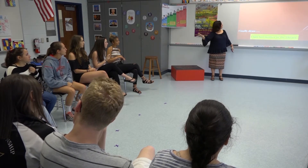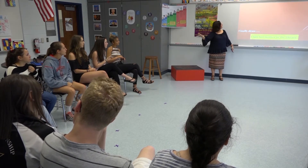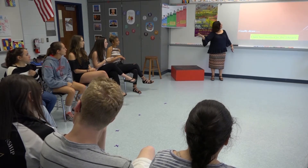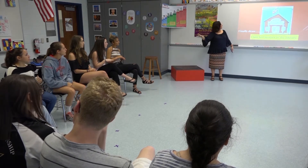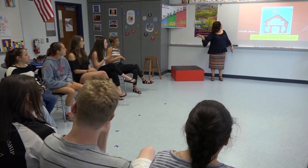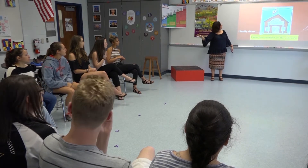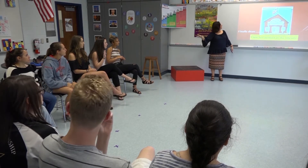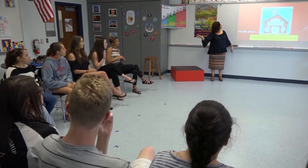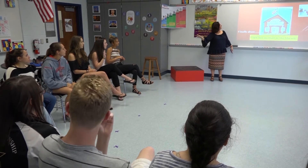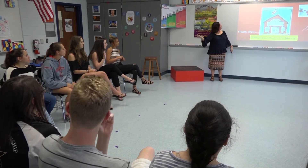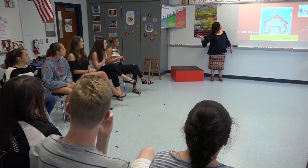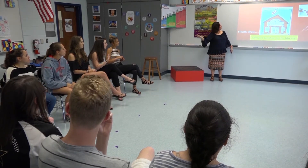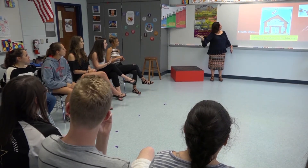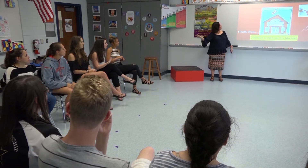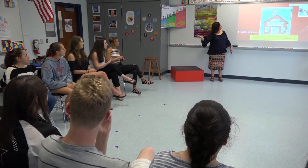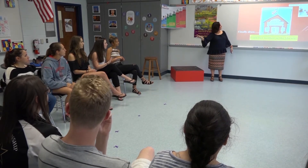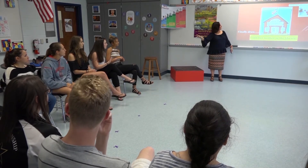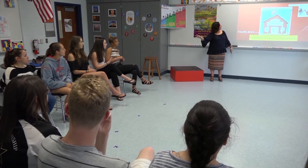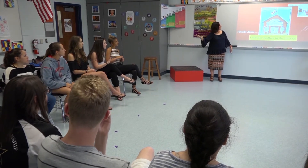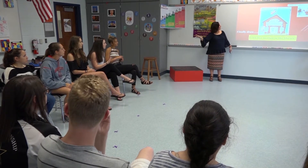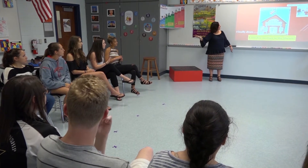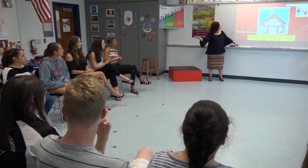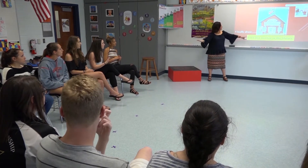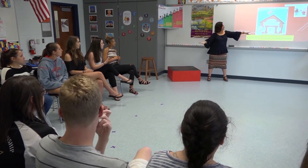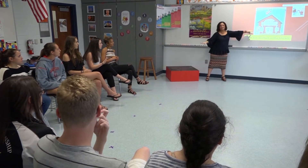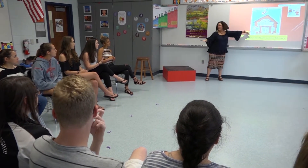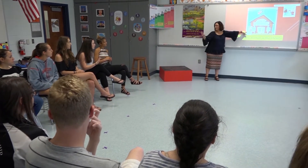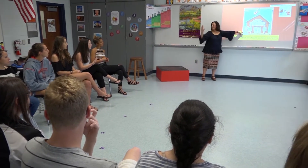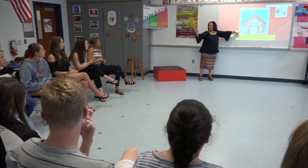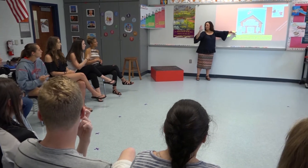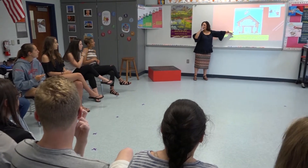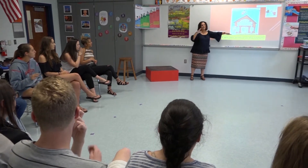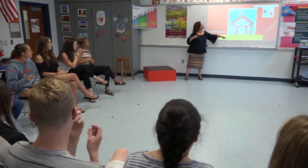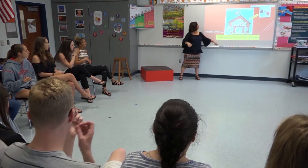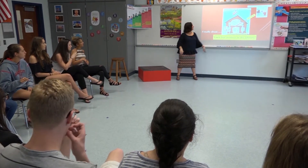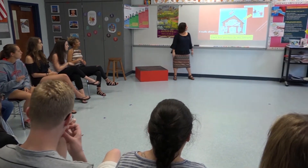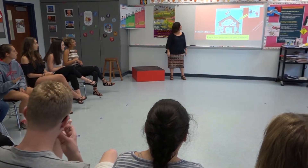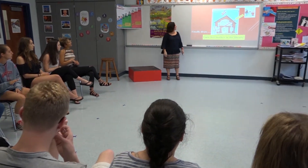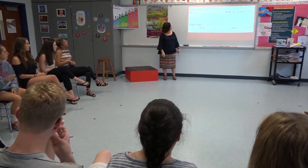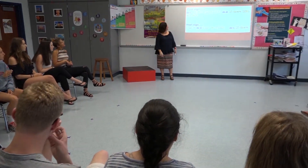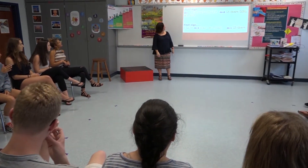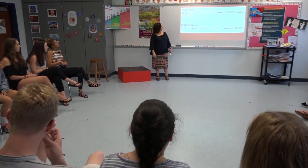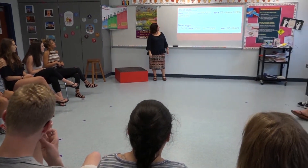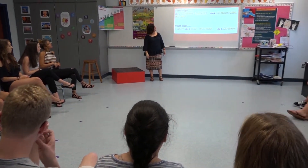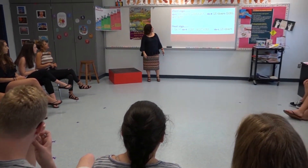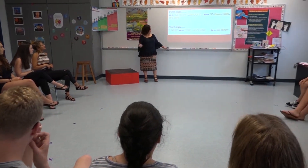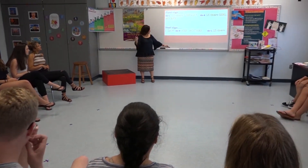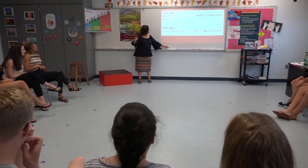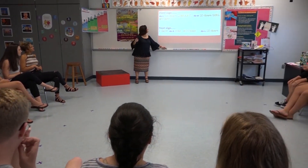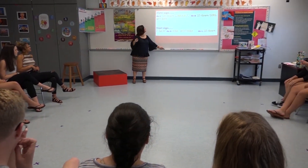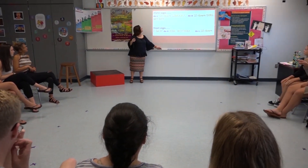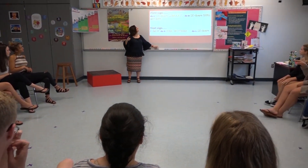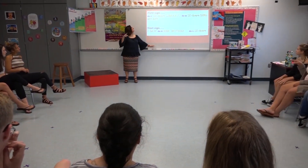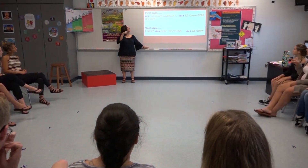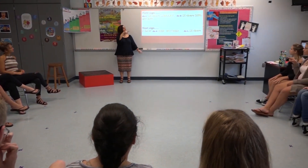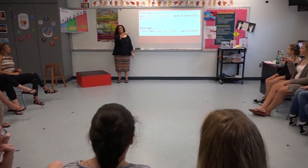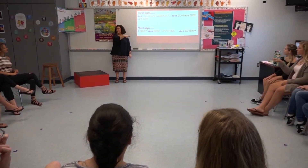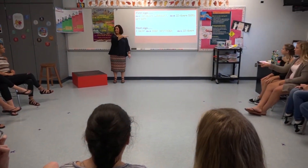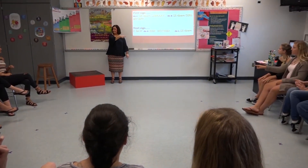connecting to that pronoun her. So we're going to say it's my best friend, and then I can say it's her mom that I saw at the